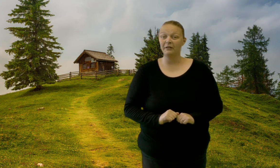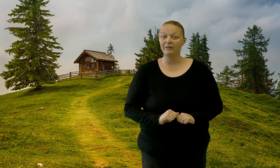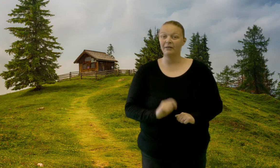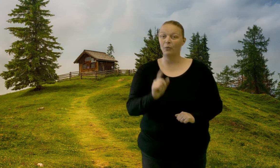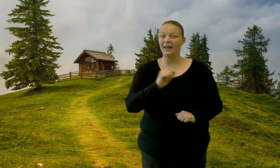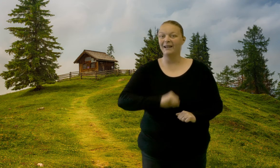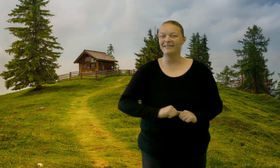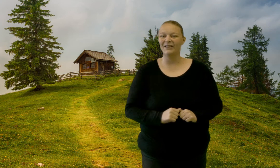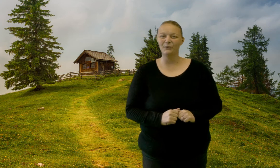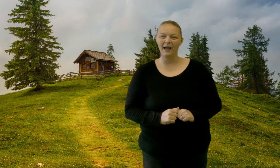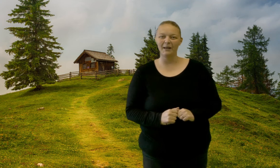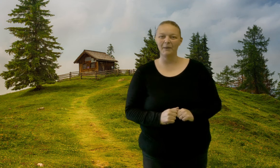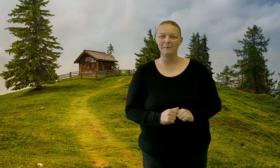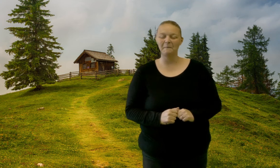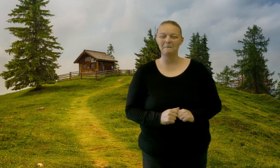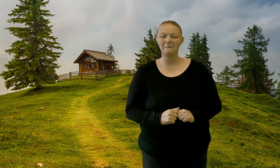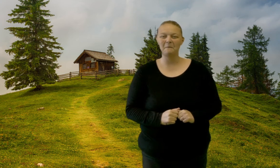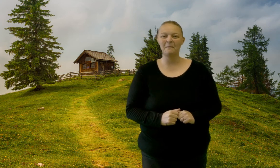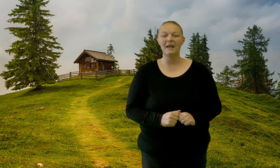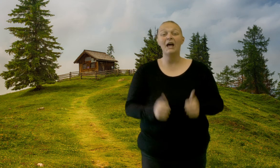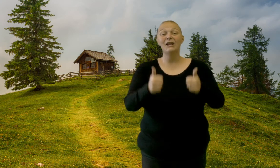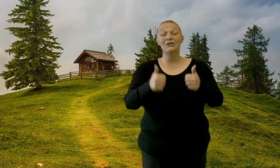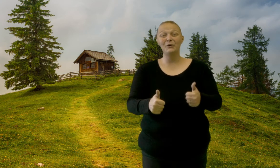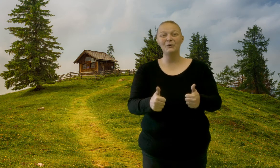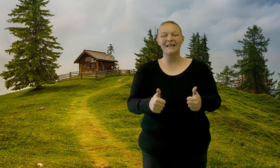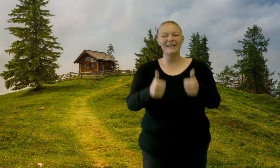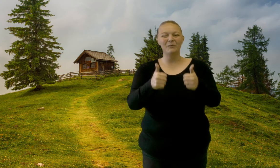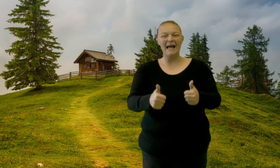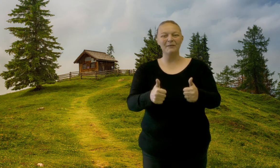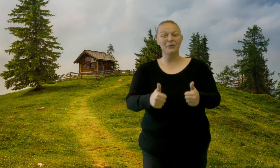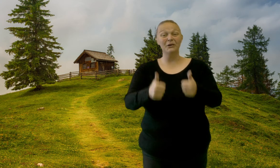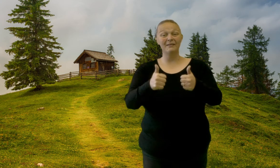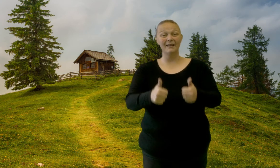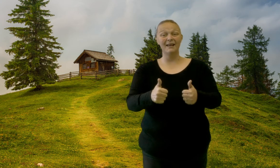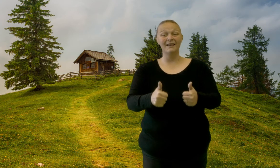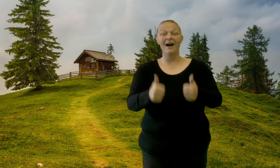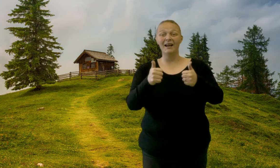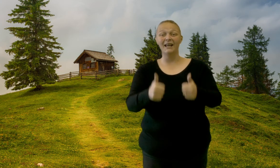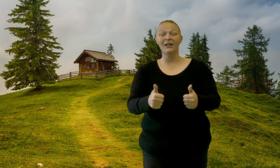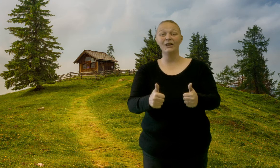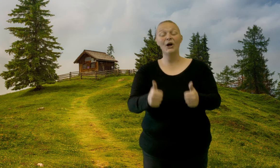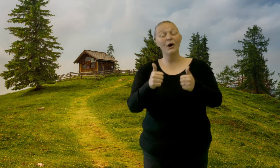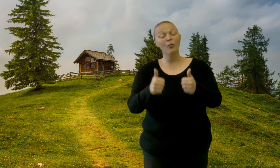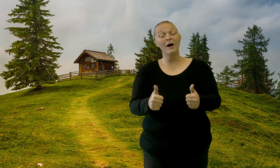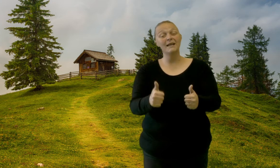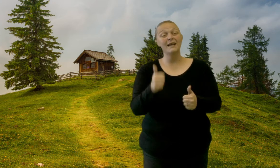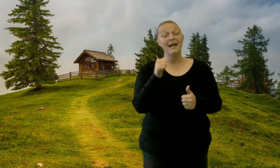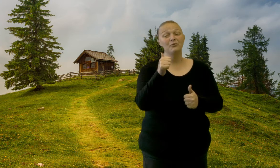motions while I say the rhyme? Two little blackbirds sitting on a hill, one named